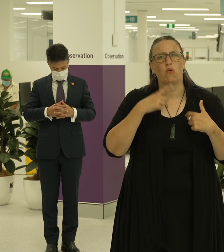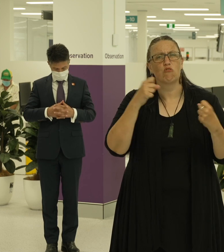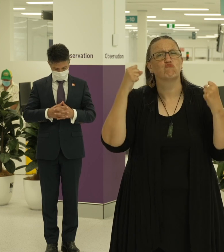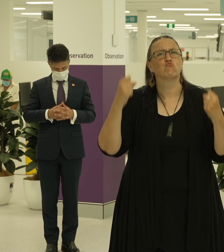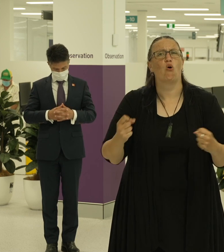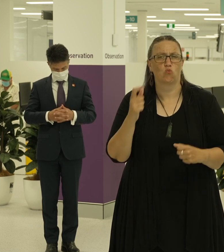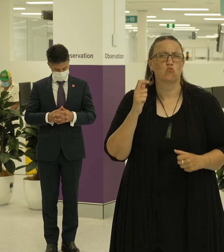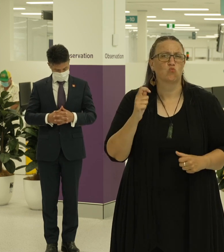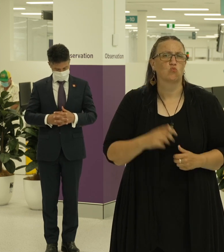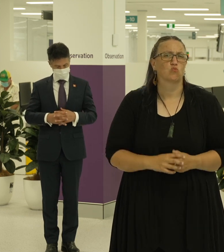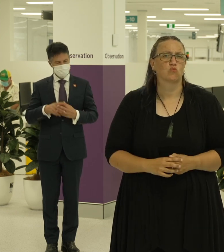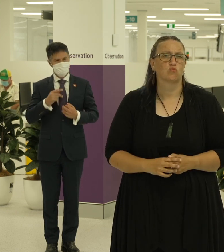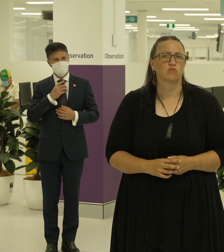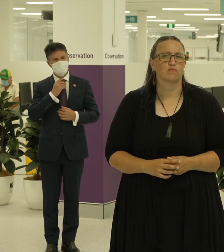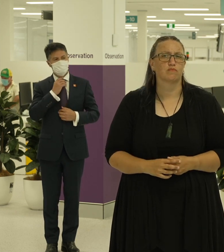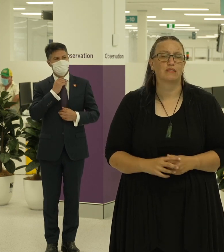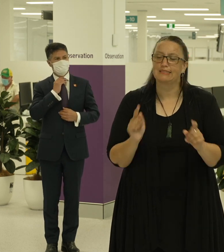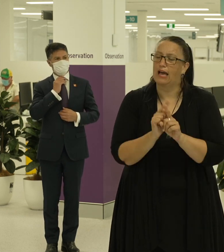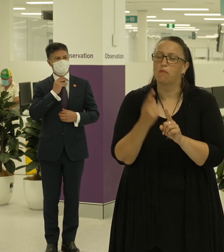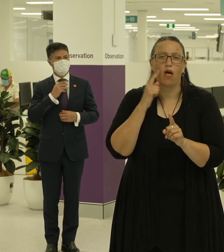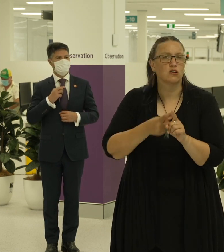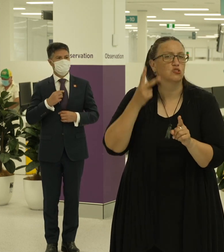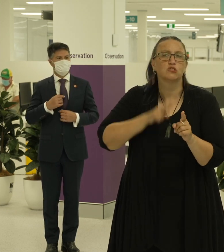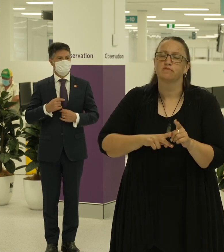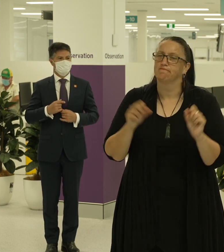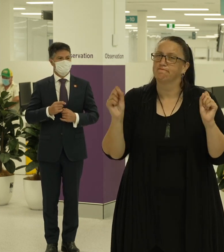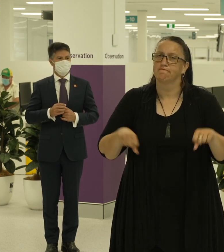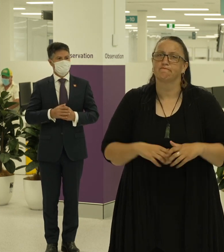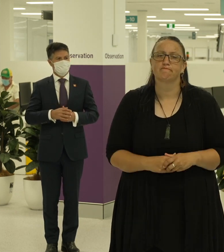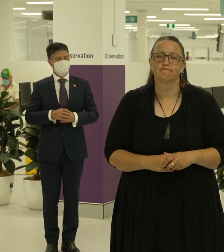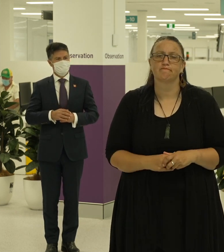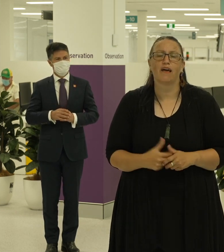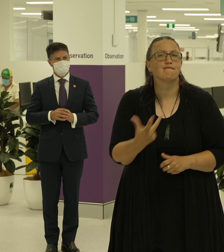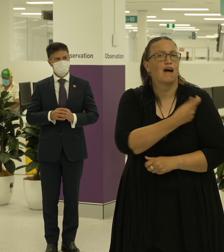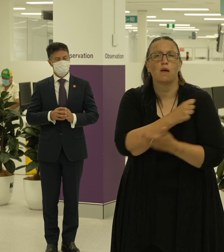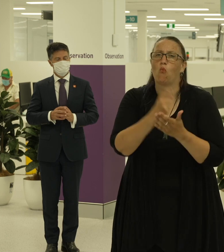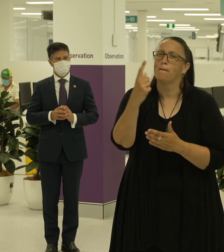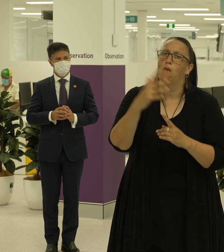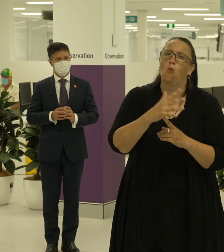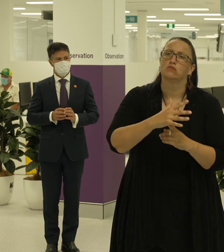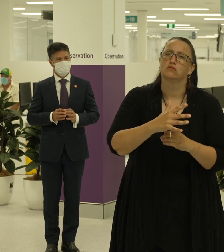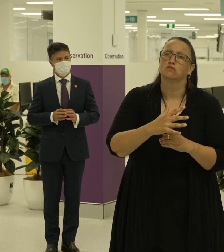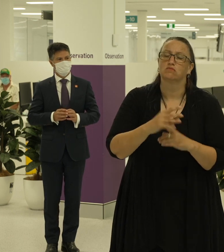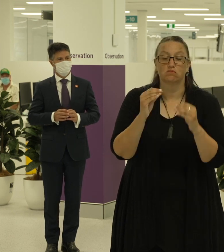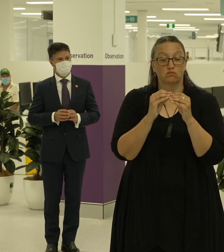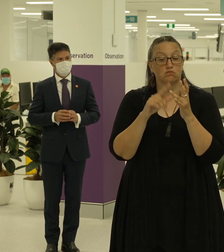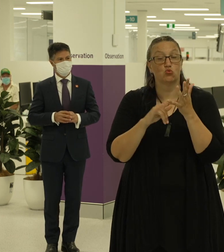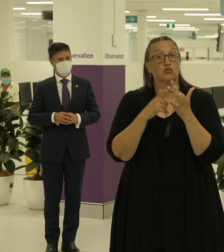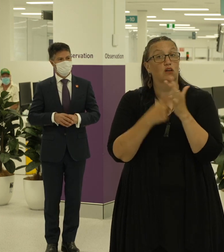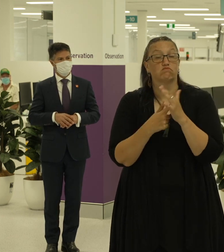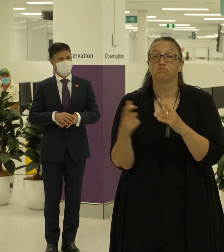side, just like we've done over the last 2 years. Vaccination is key. Boosters are important, as we